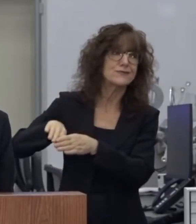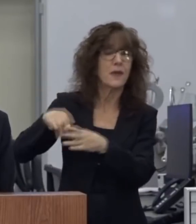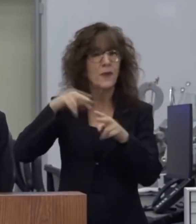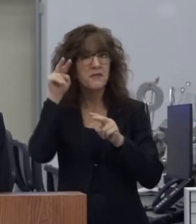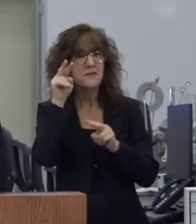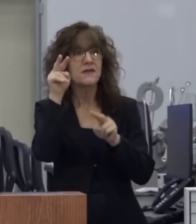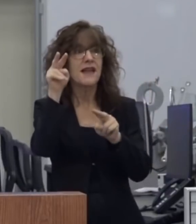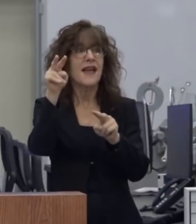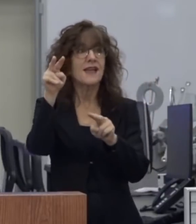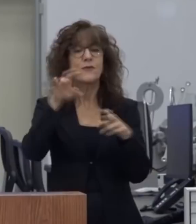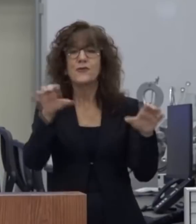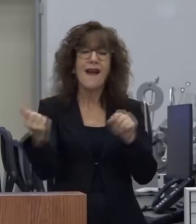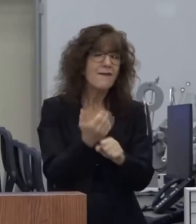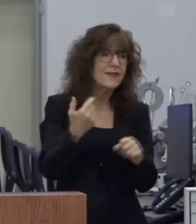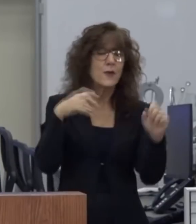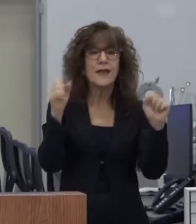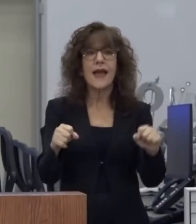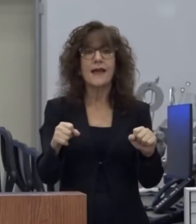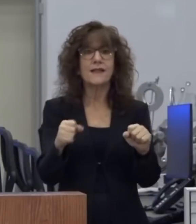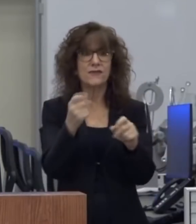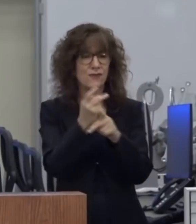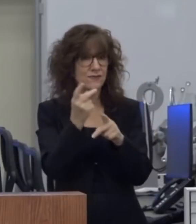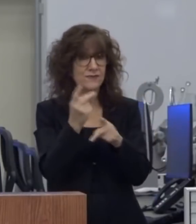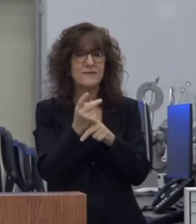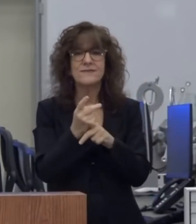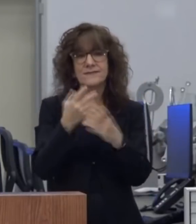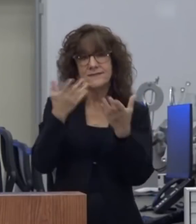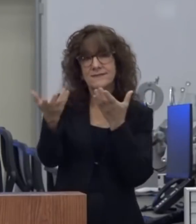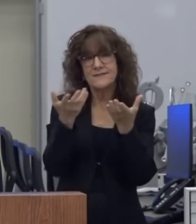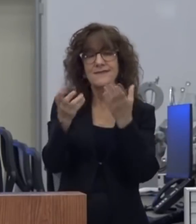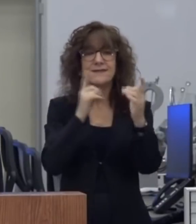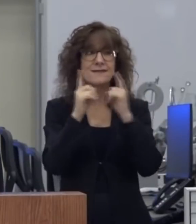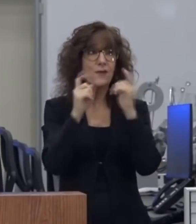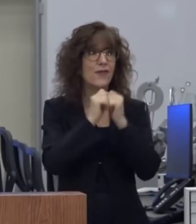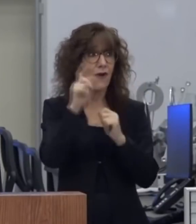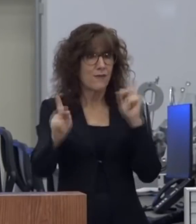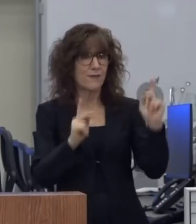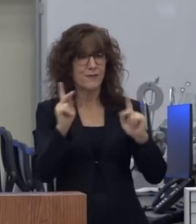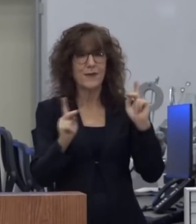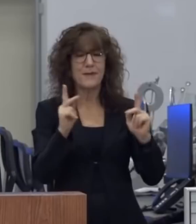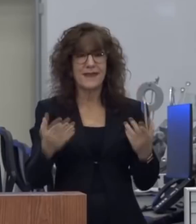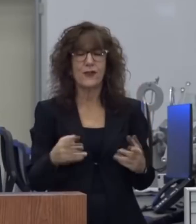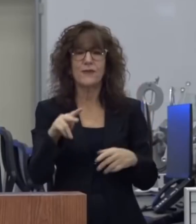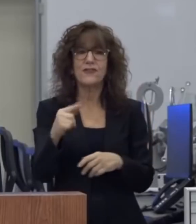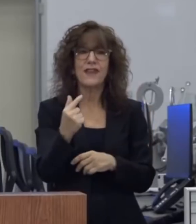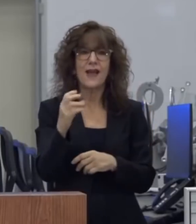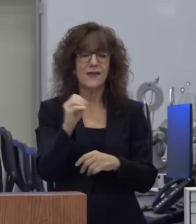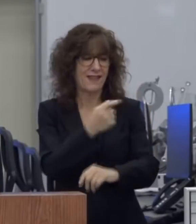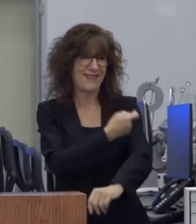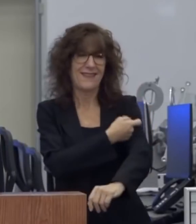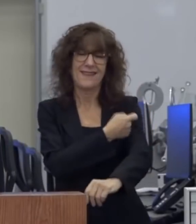we will do everything we can to maintain an open dialogue with all Prince Georgians, but these vaccines represent hope